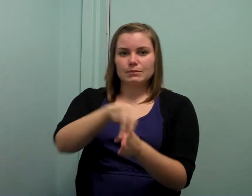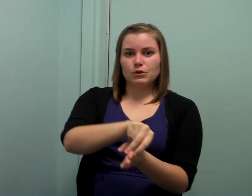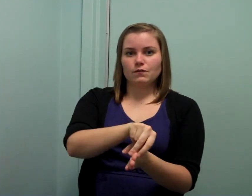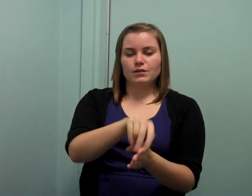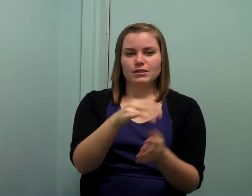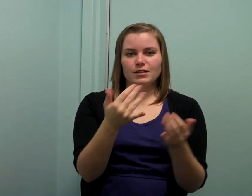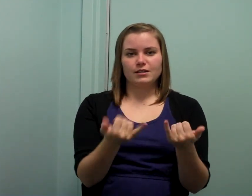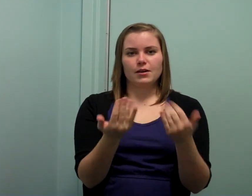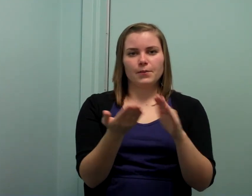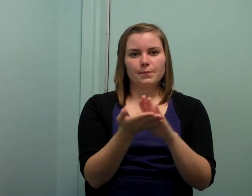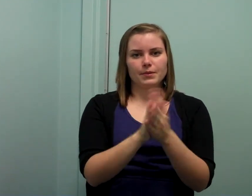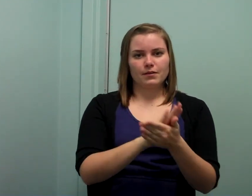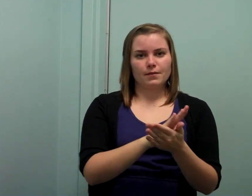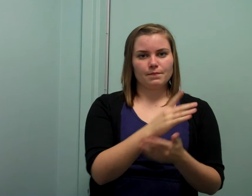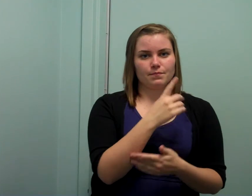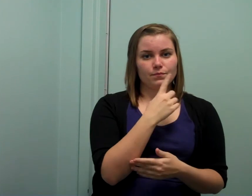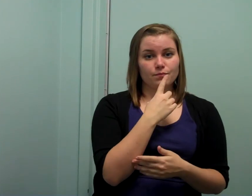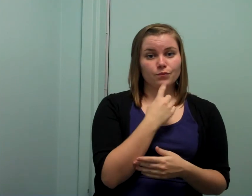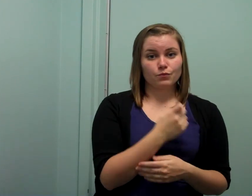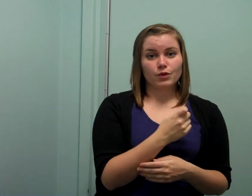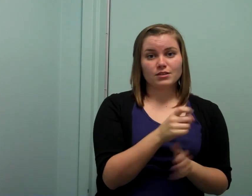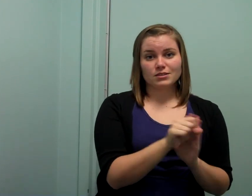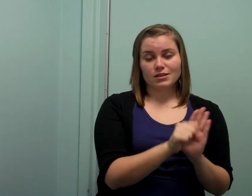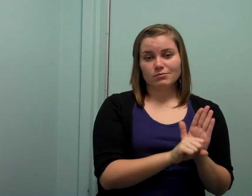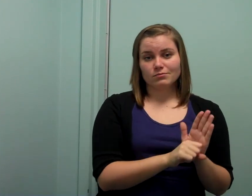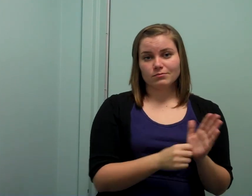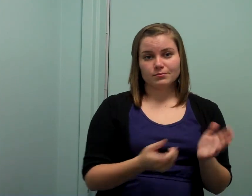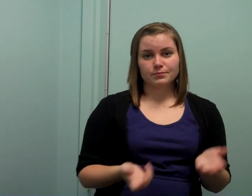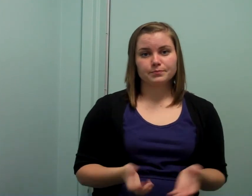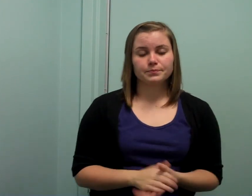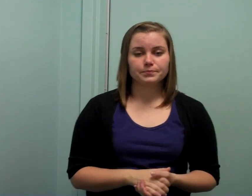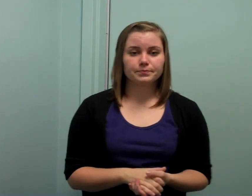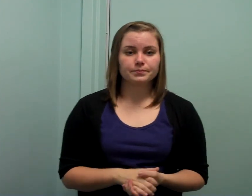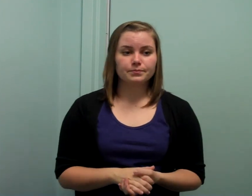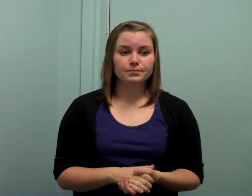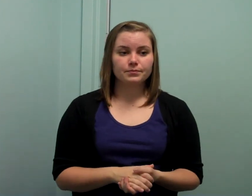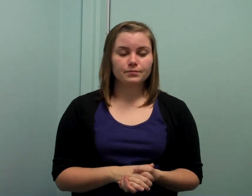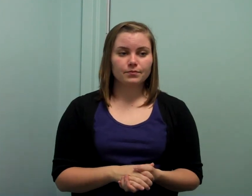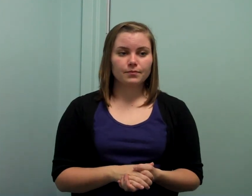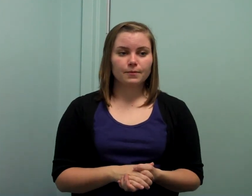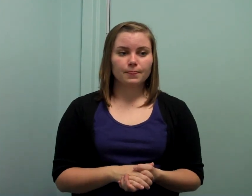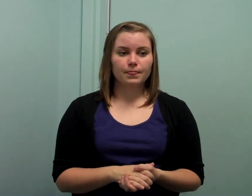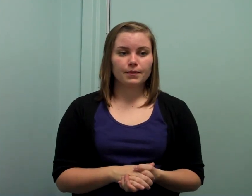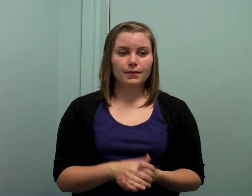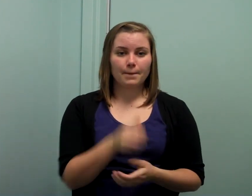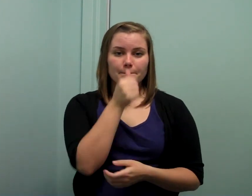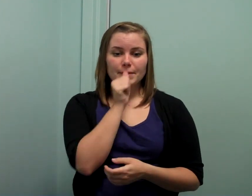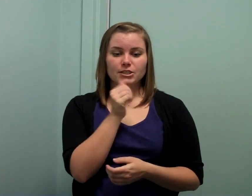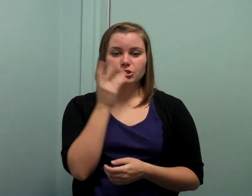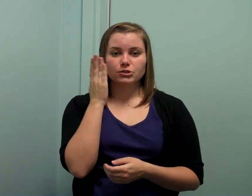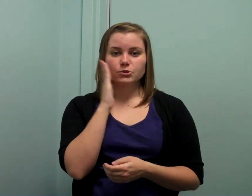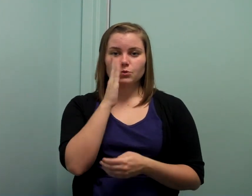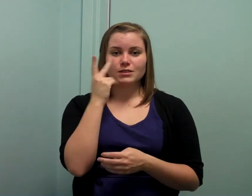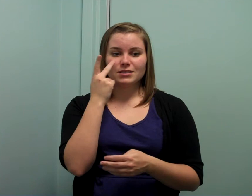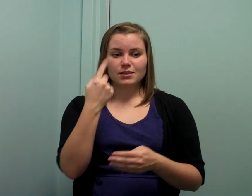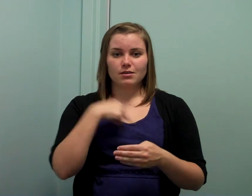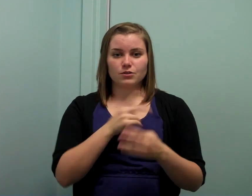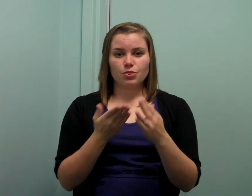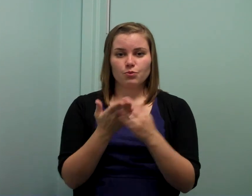the Republican column? Patience will see us through this. A recognition that